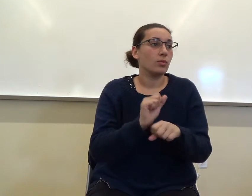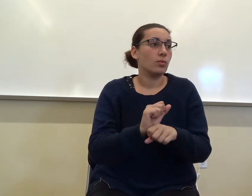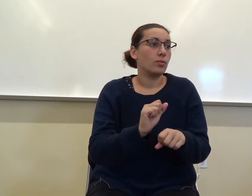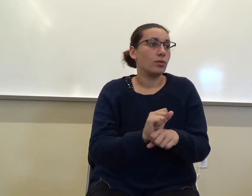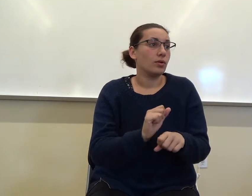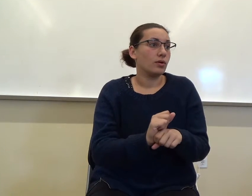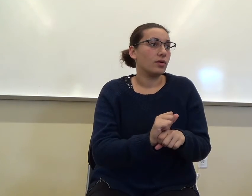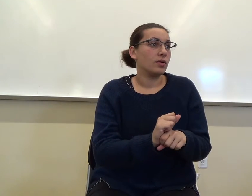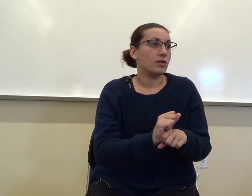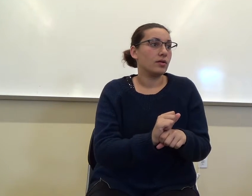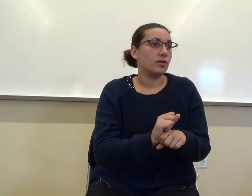this idea of